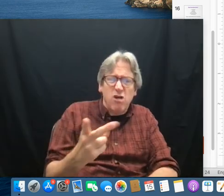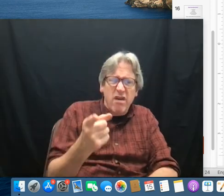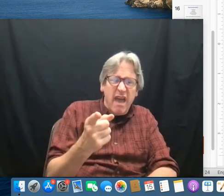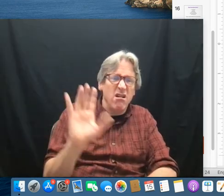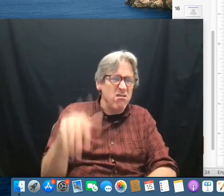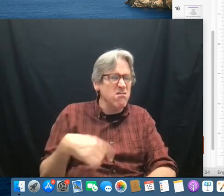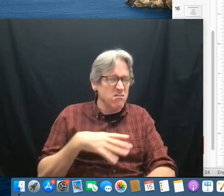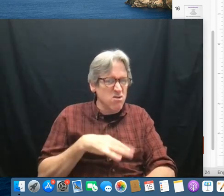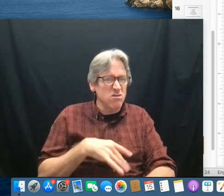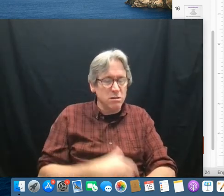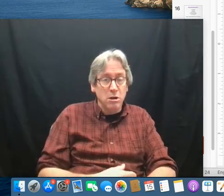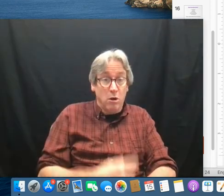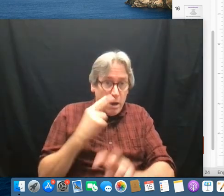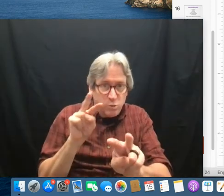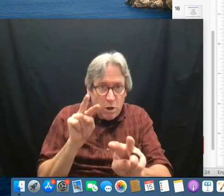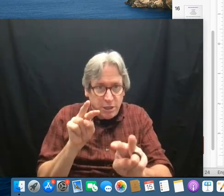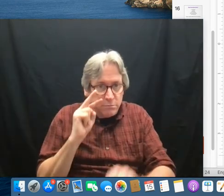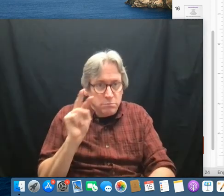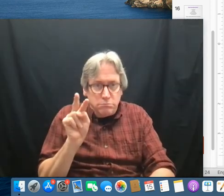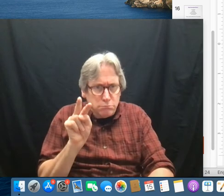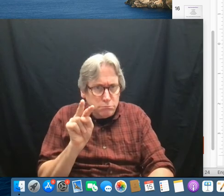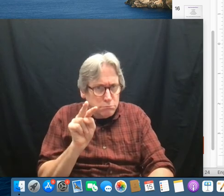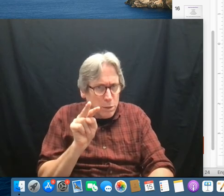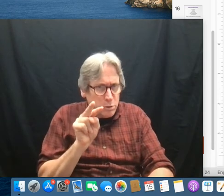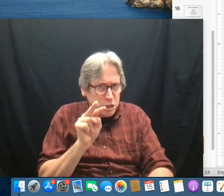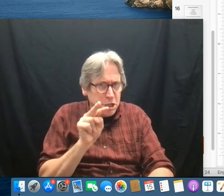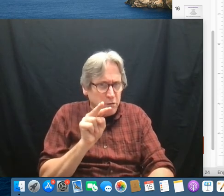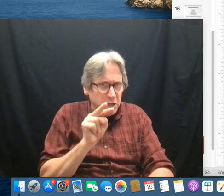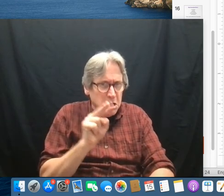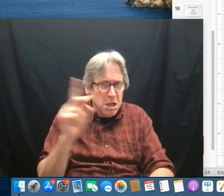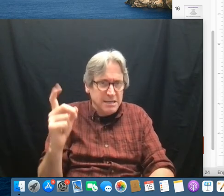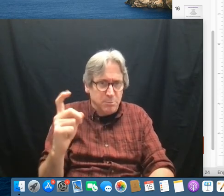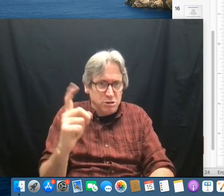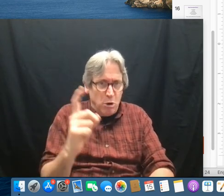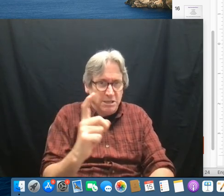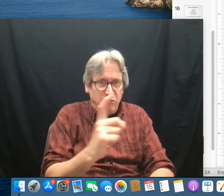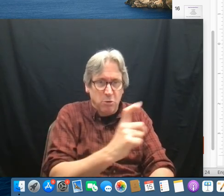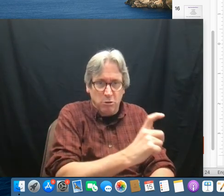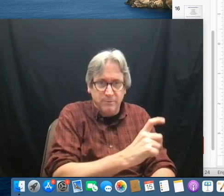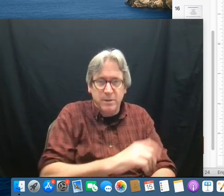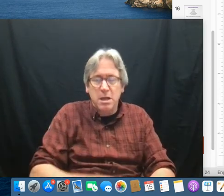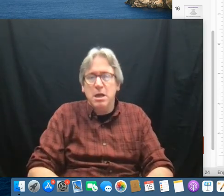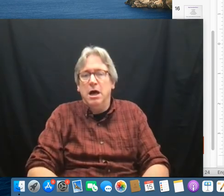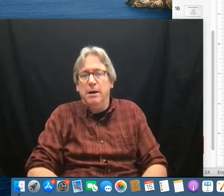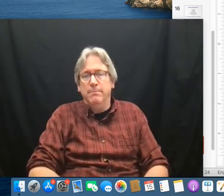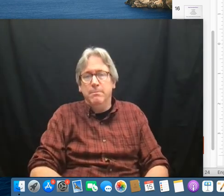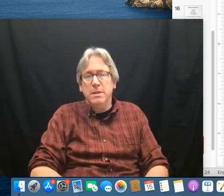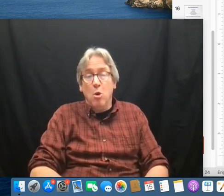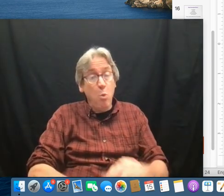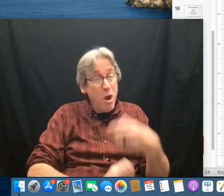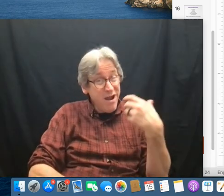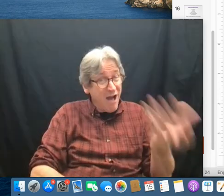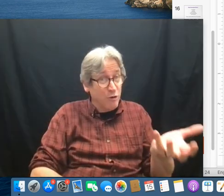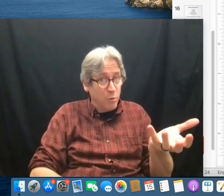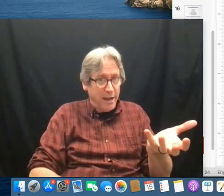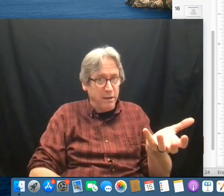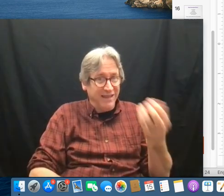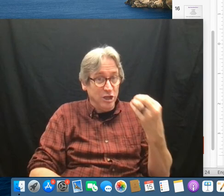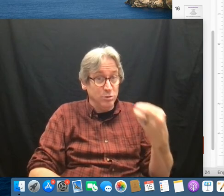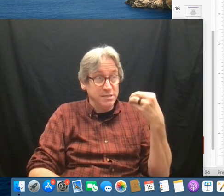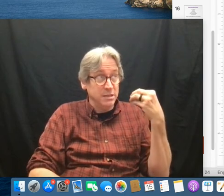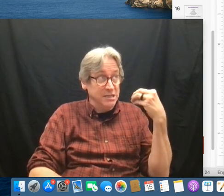passive. So if the back of the hand is facing forward, it's like, we'll see. Like my mom always used to say, we'll see, when it meant we're never going to do anything with this.